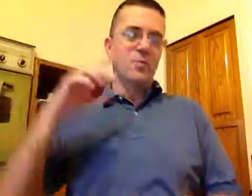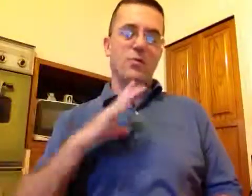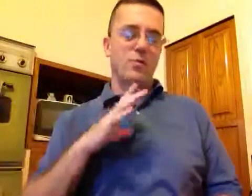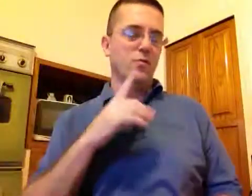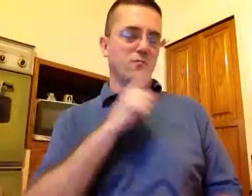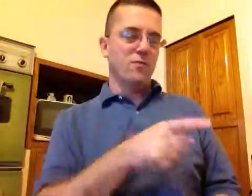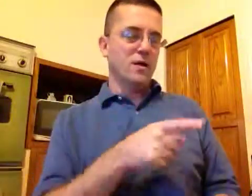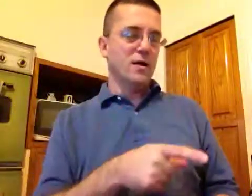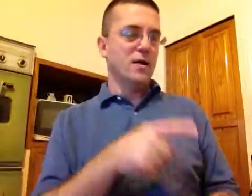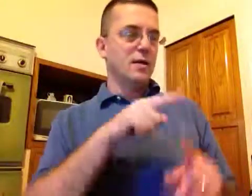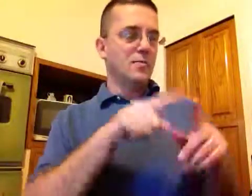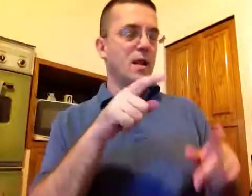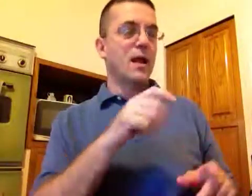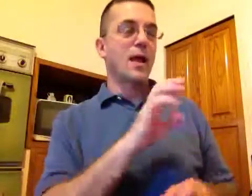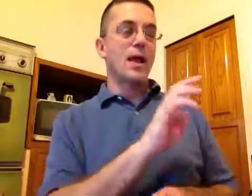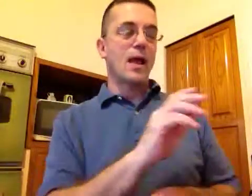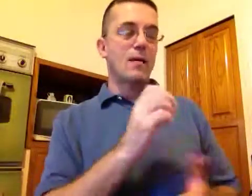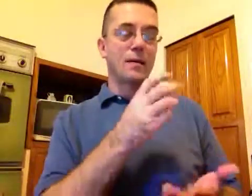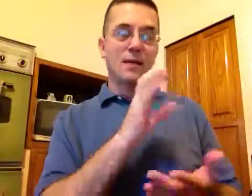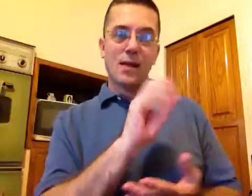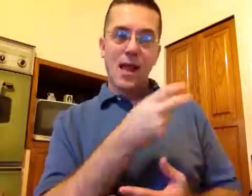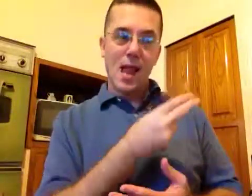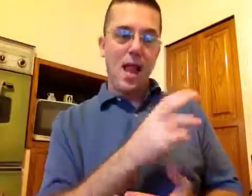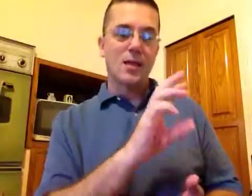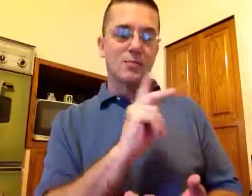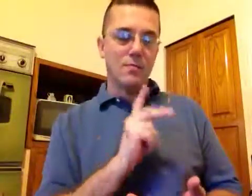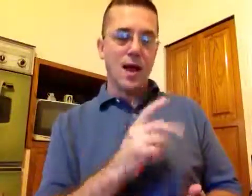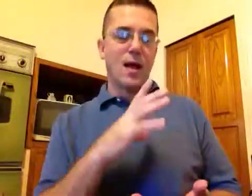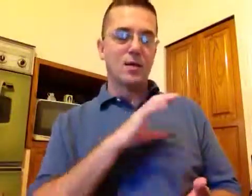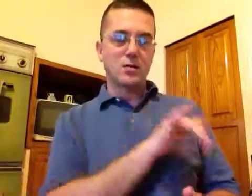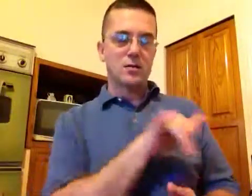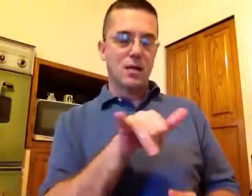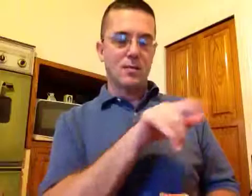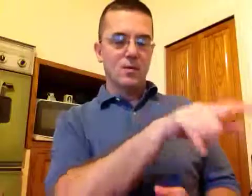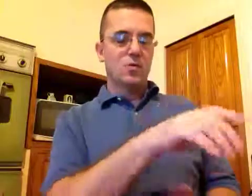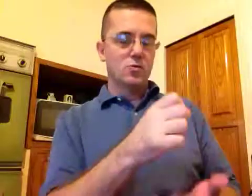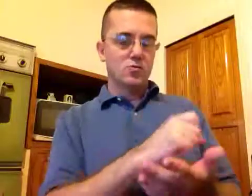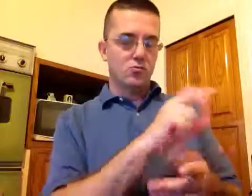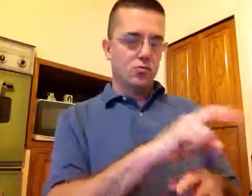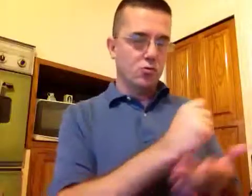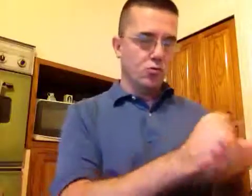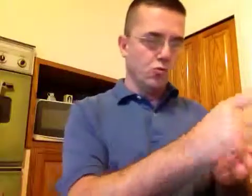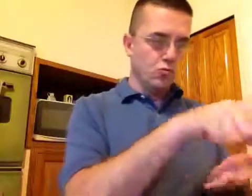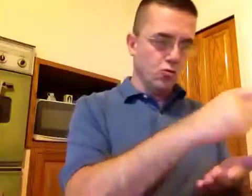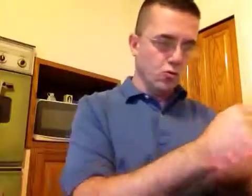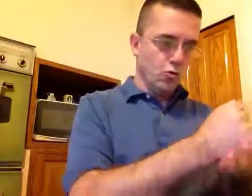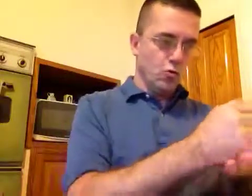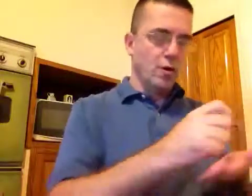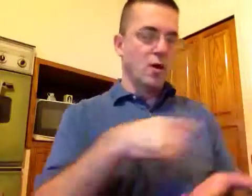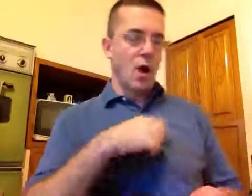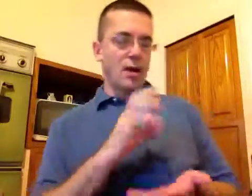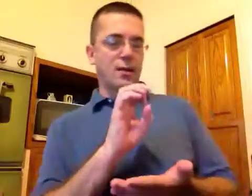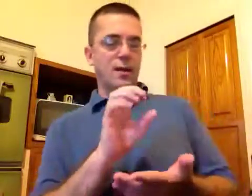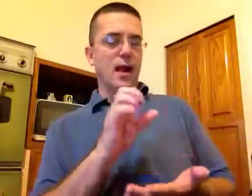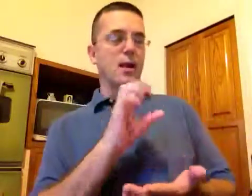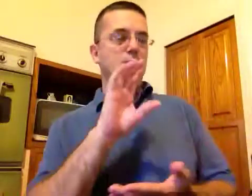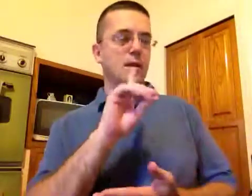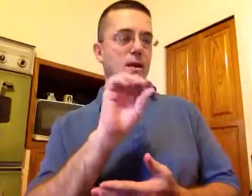do with a credit card, except I don't have to worry about one of these banks coming in and taking my life away from me. Right. Because let me tell you what would happen. If